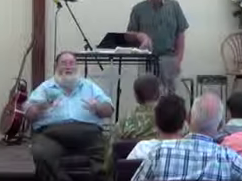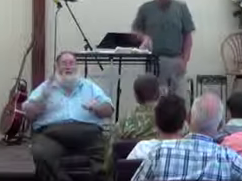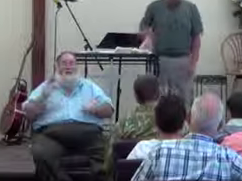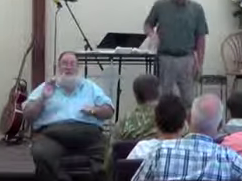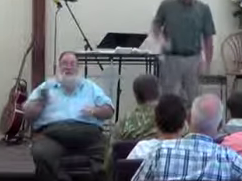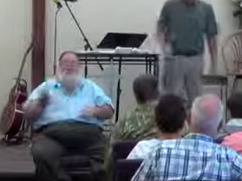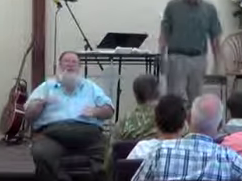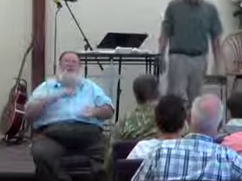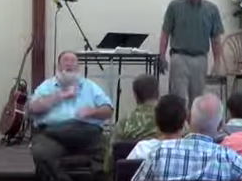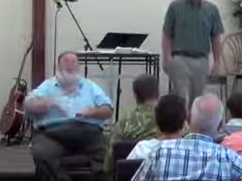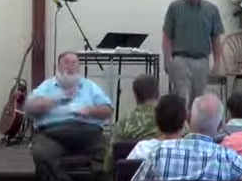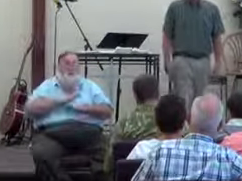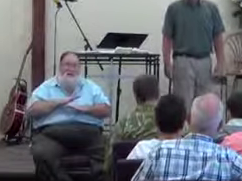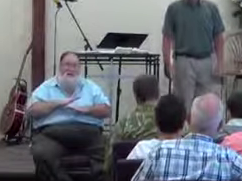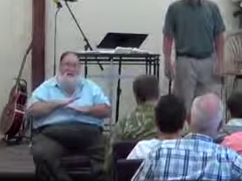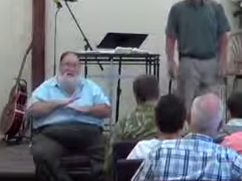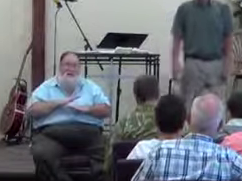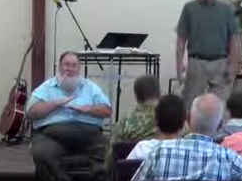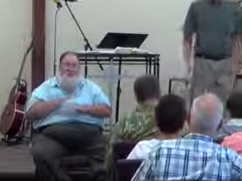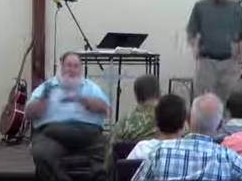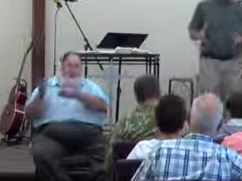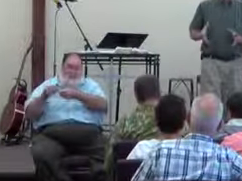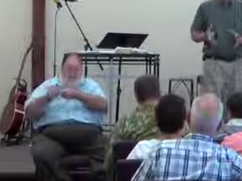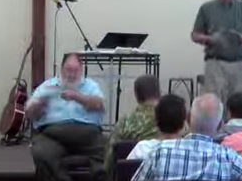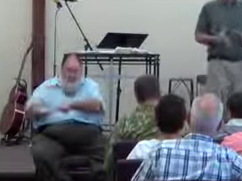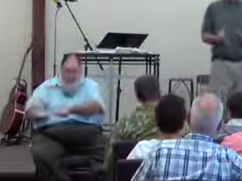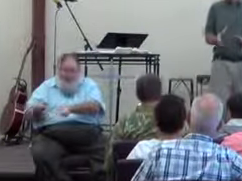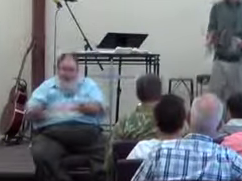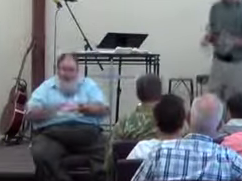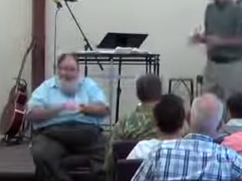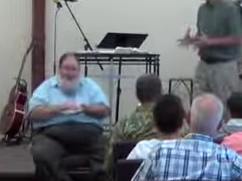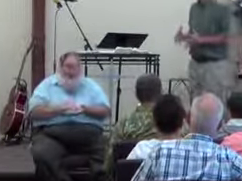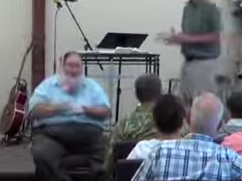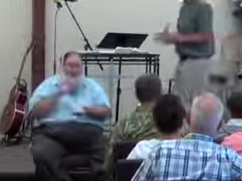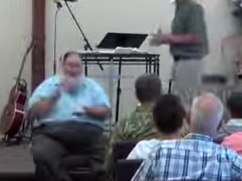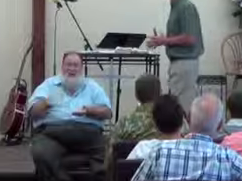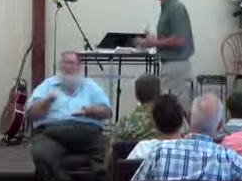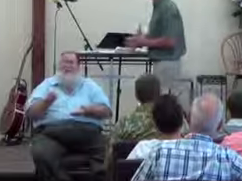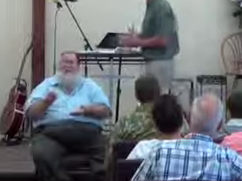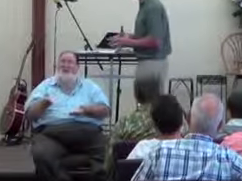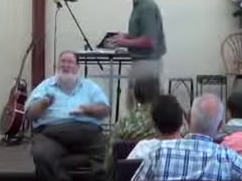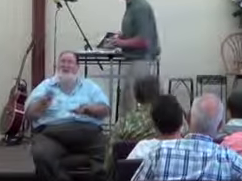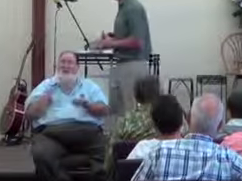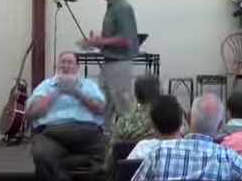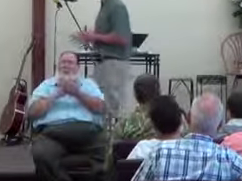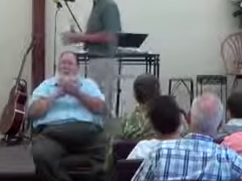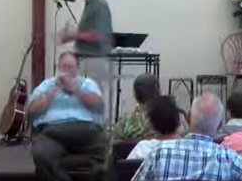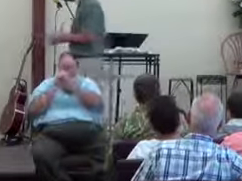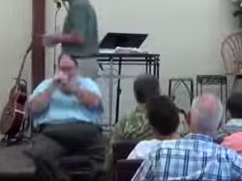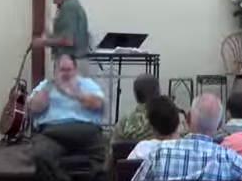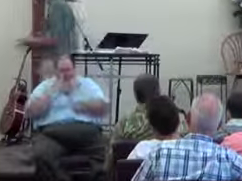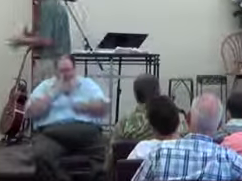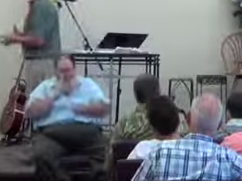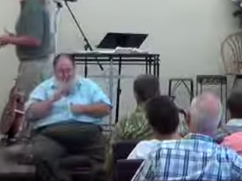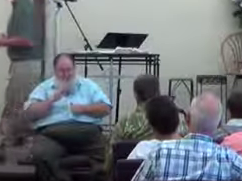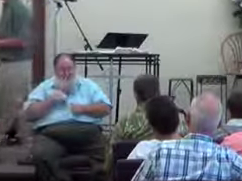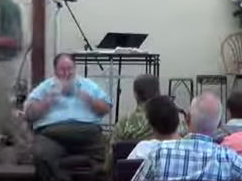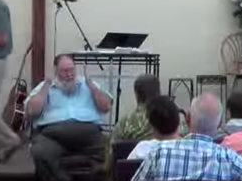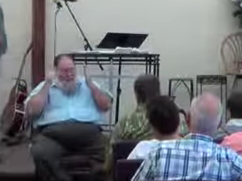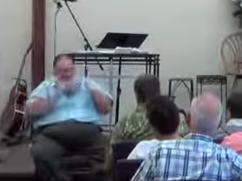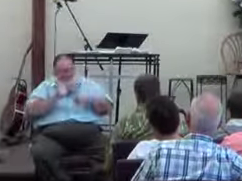and he praised and honored God. You know, I hope it doesn't come to the point where God's got to knock you off that pedestal before you realize